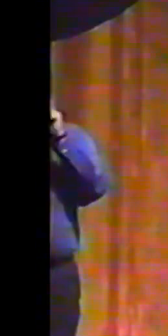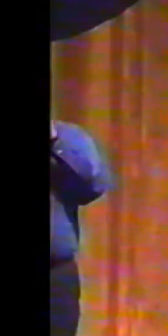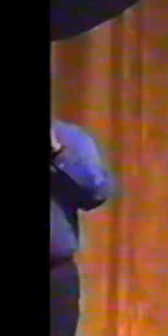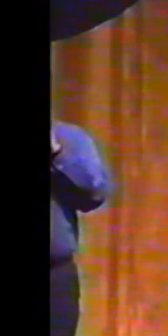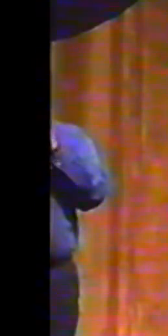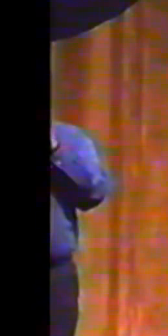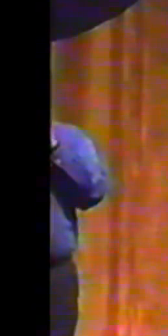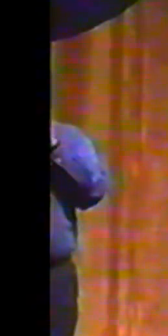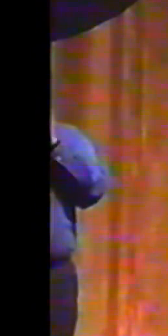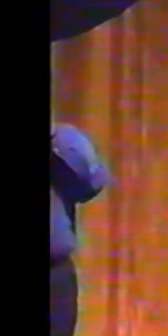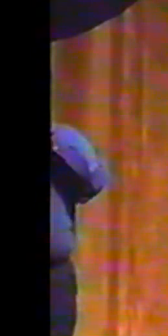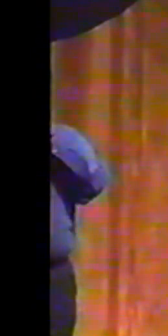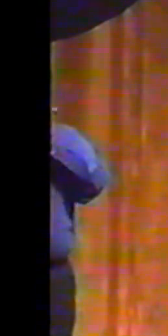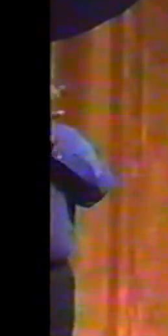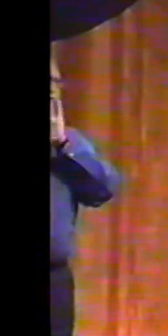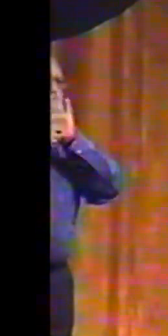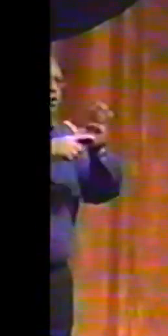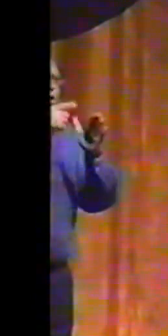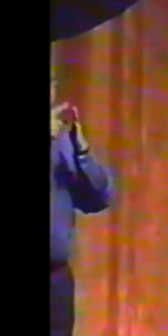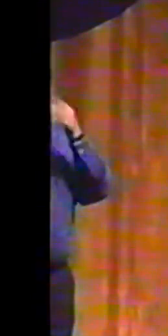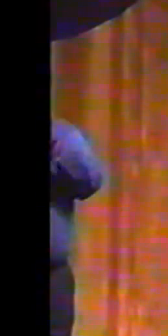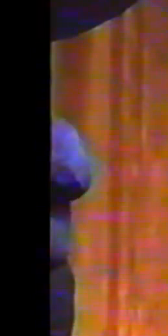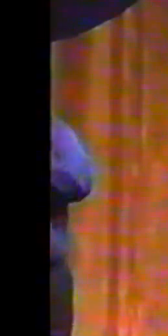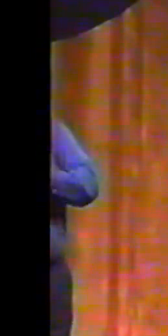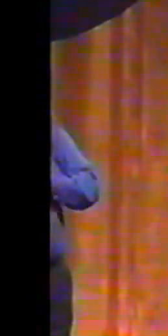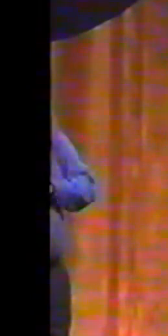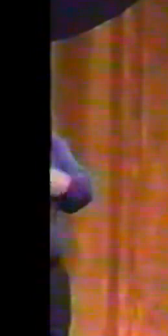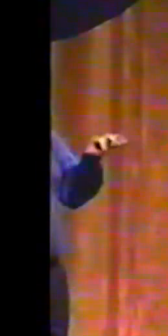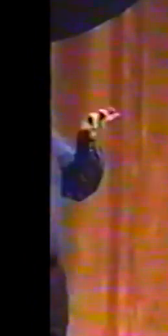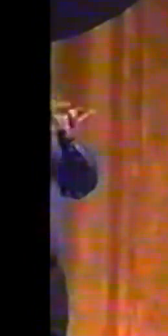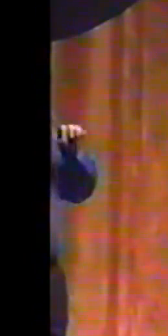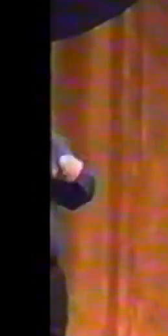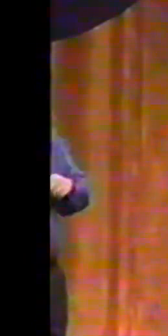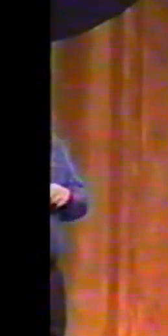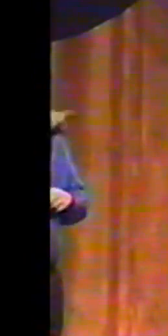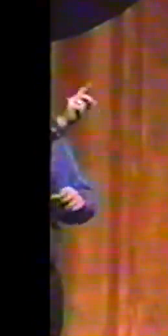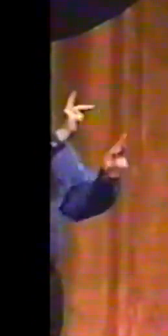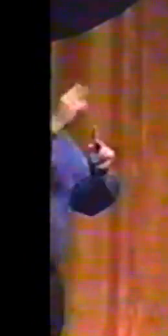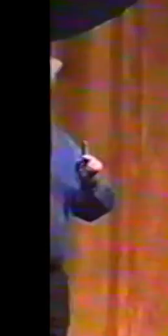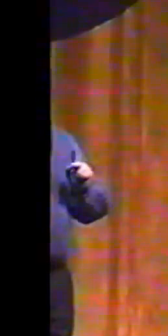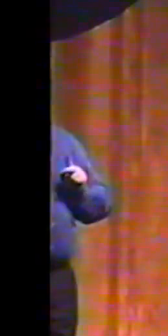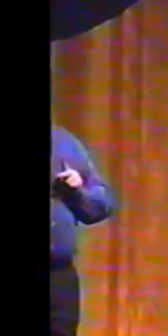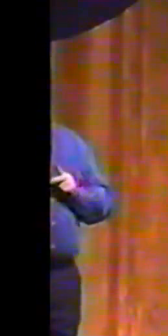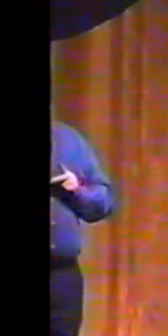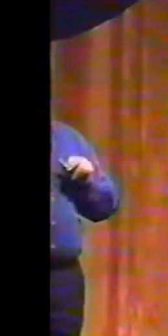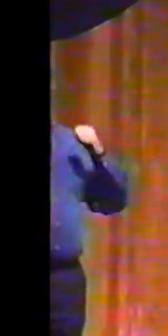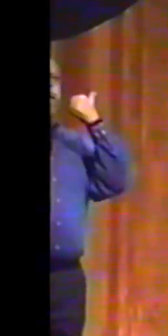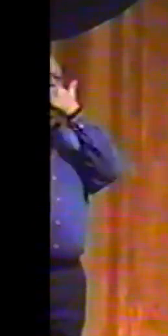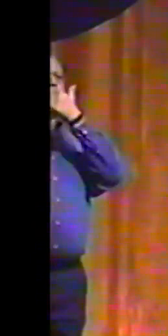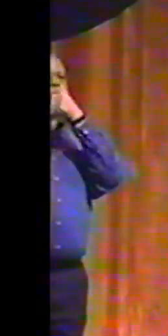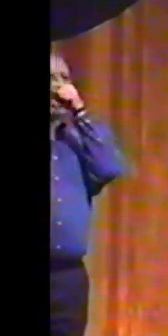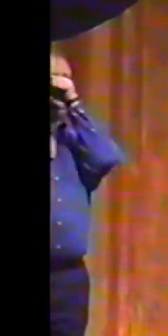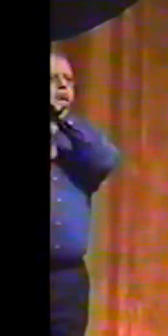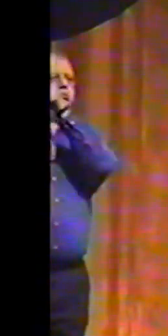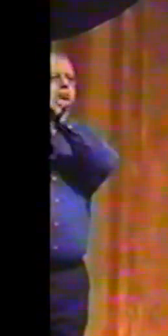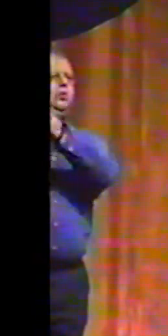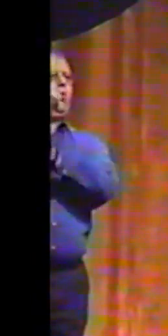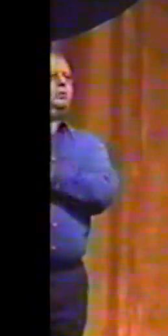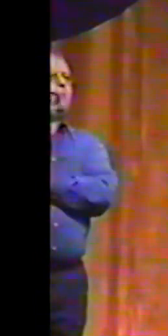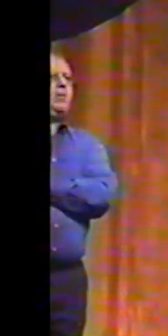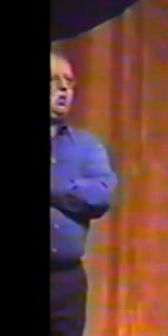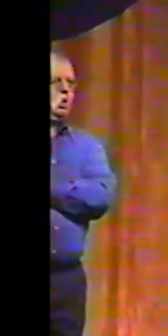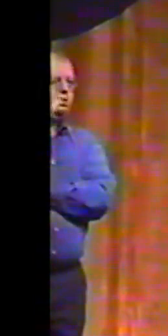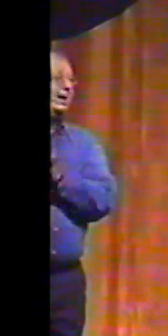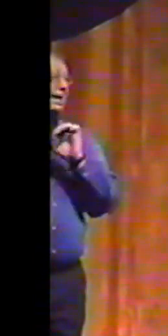think so, because I think it's important that the public see what we're up against. And one of the ways we learn is by hearing